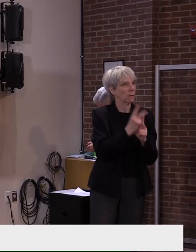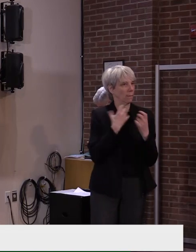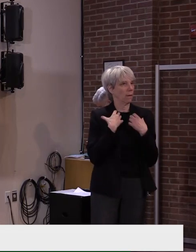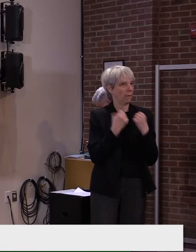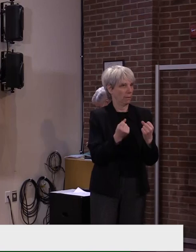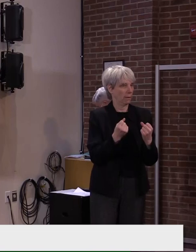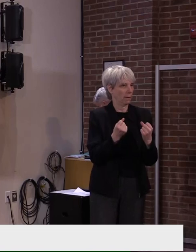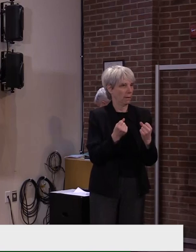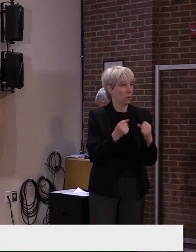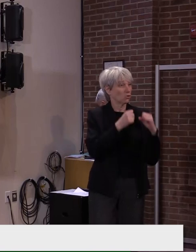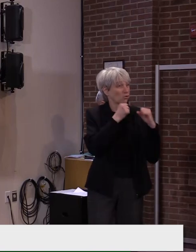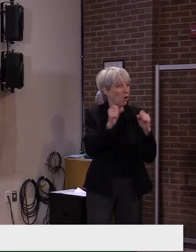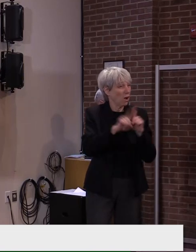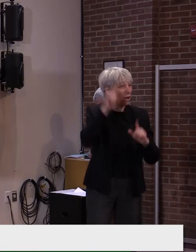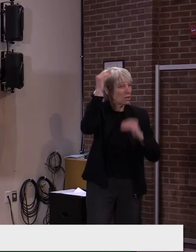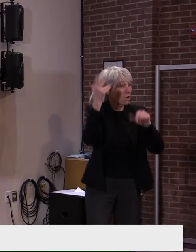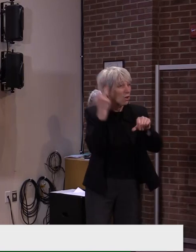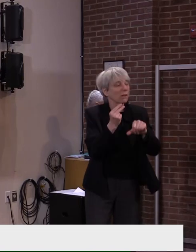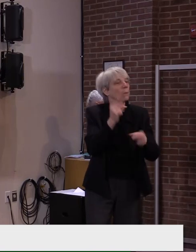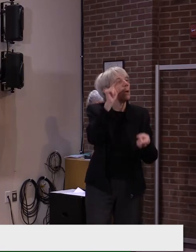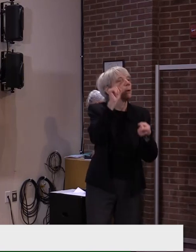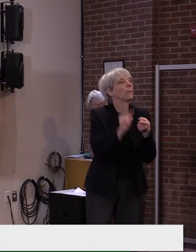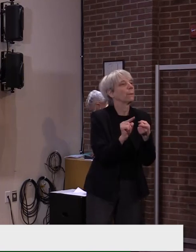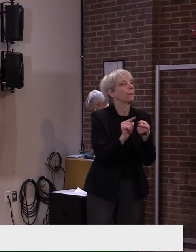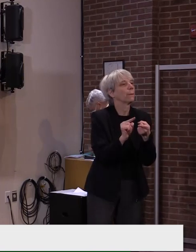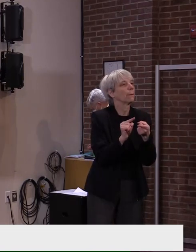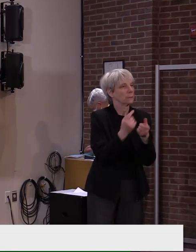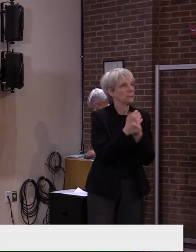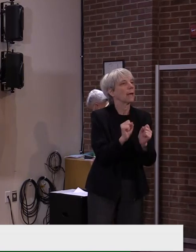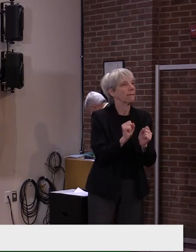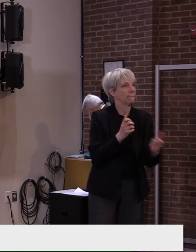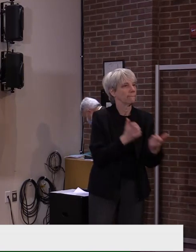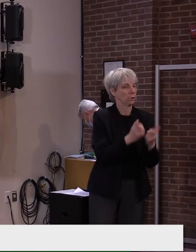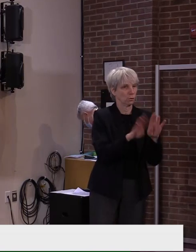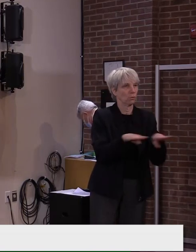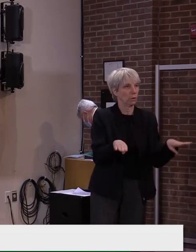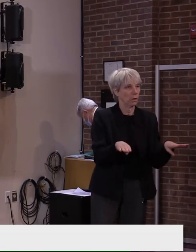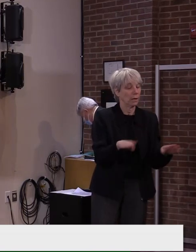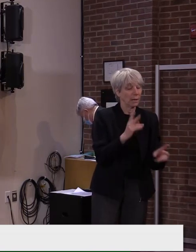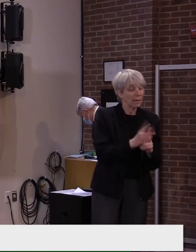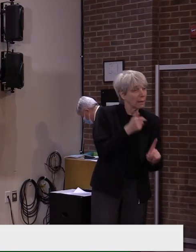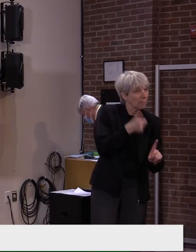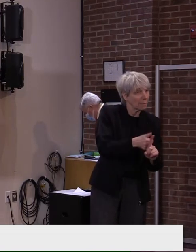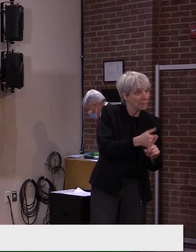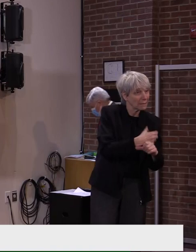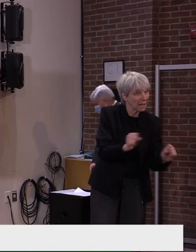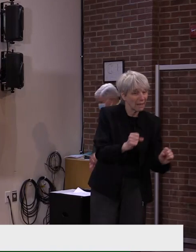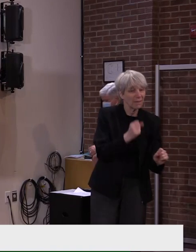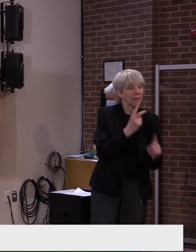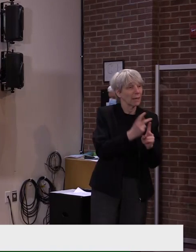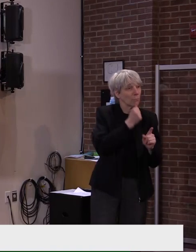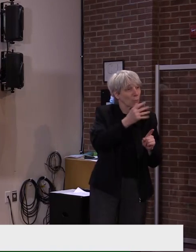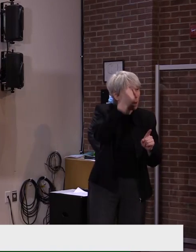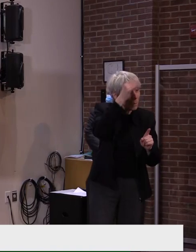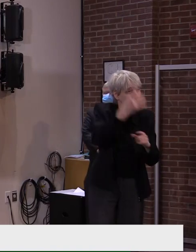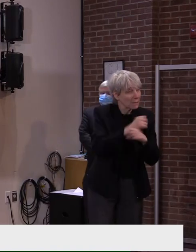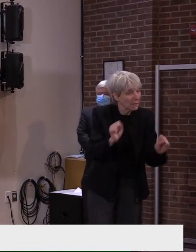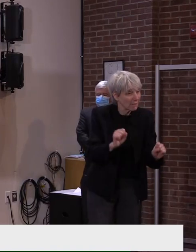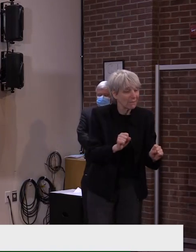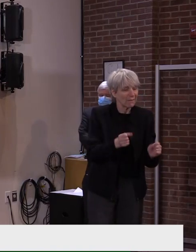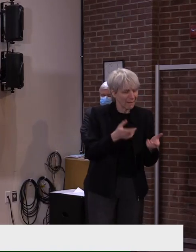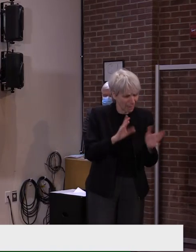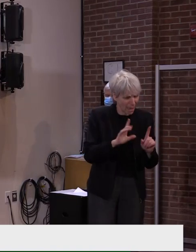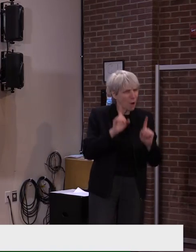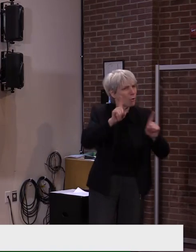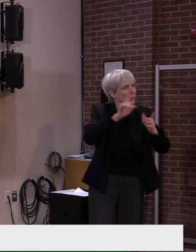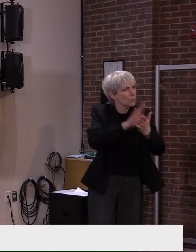It's for them and the people they are with, their grandparents, so they can stay in school and enjoy the